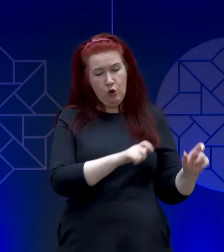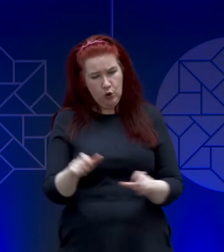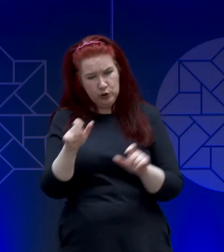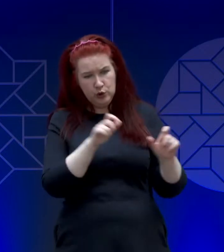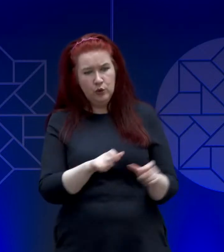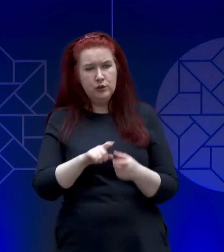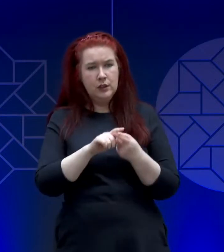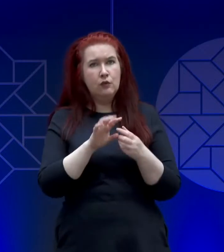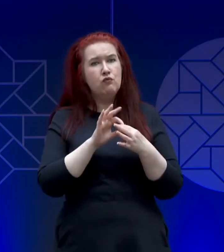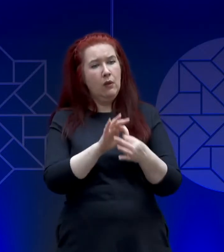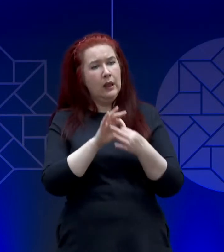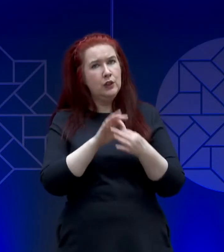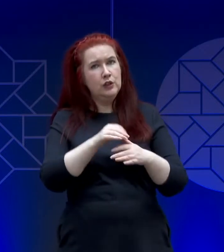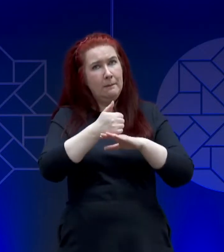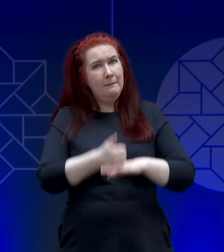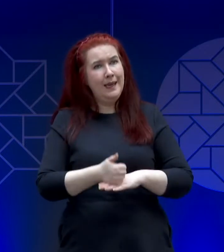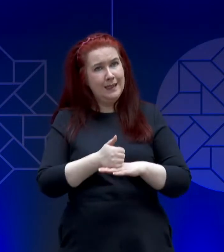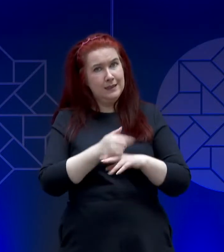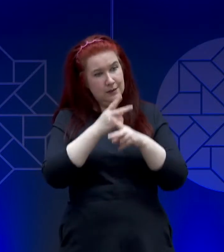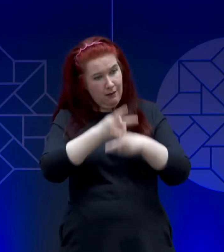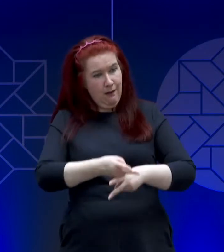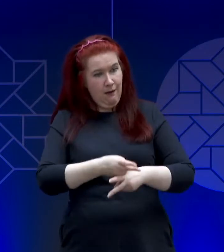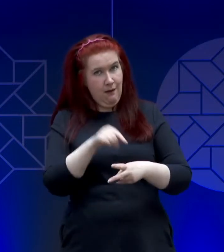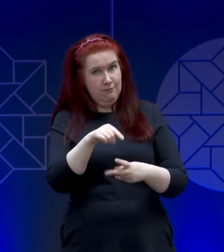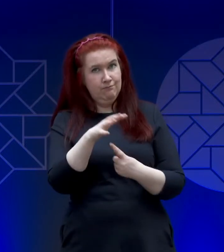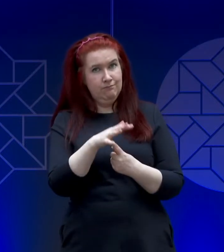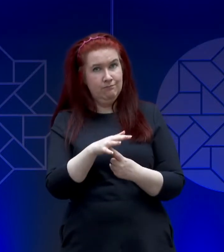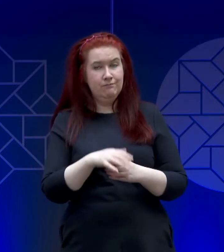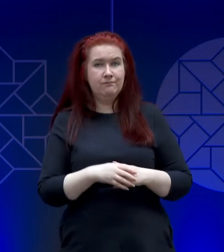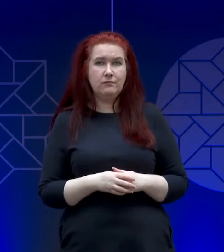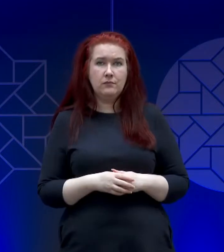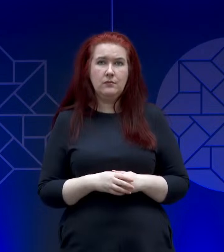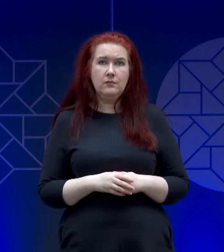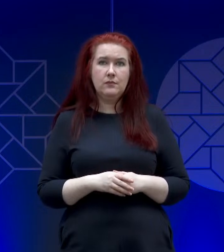care. To be able to realise a lot of the